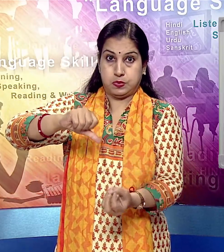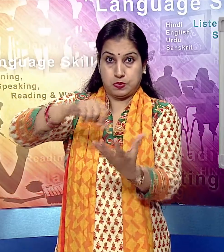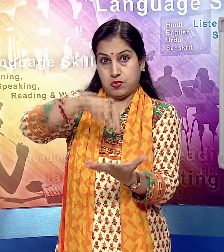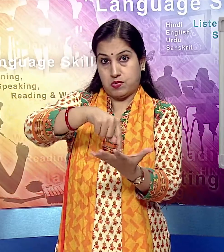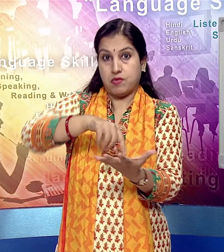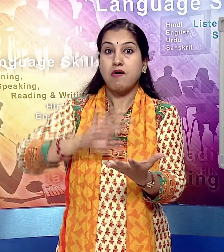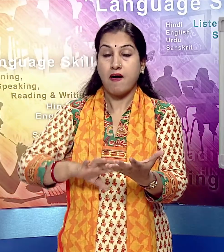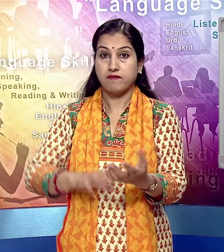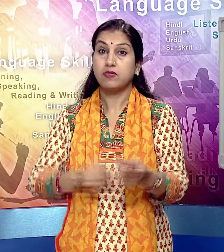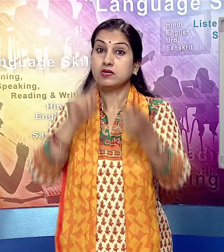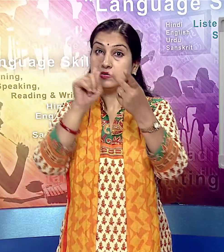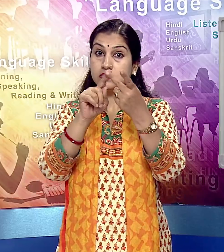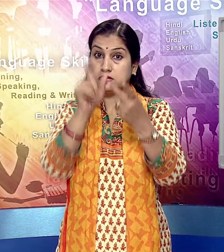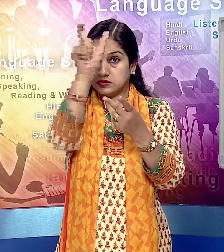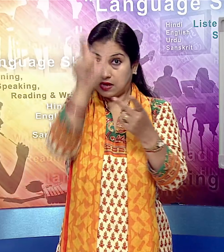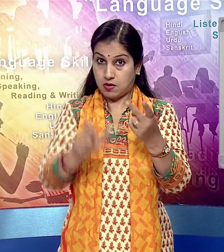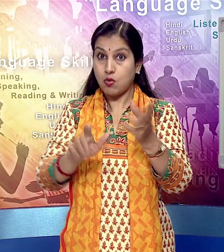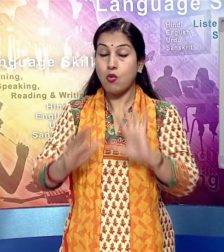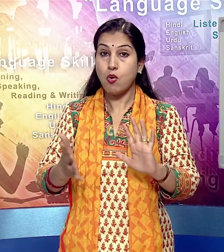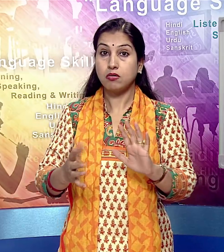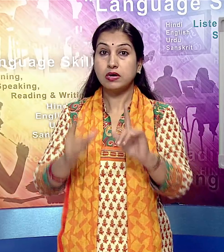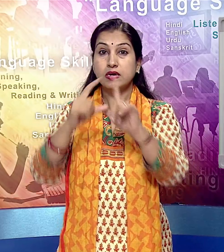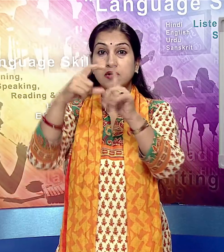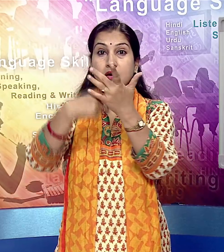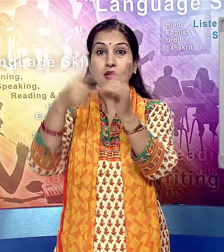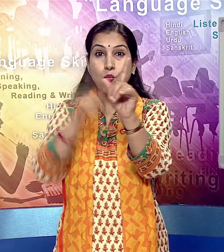The second column is of dry heat.